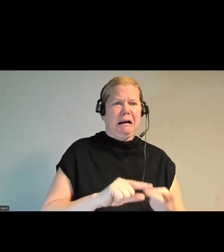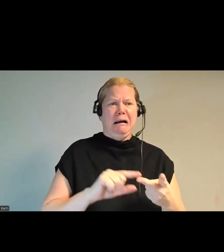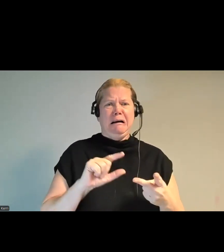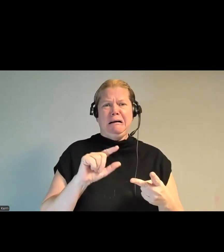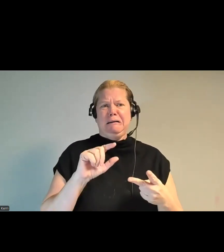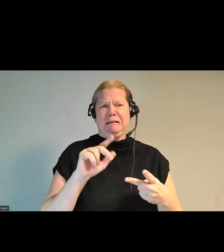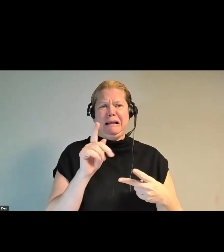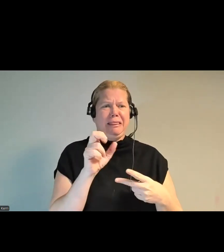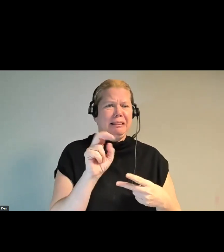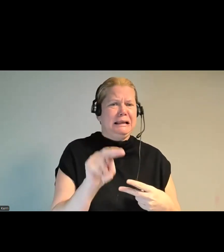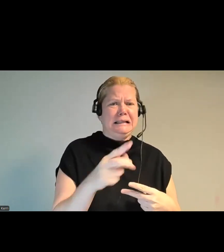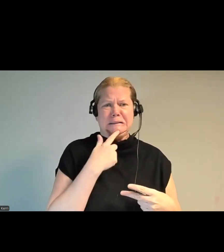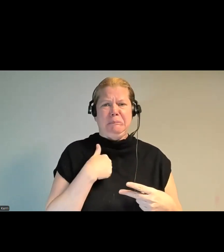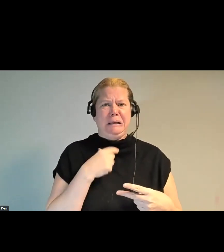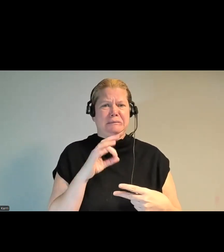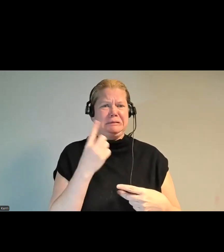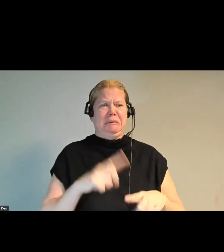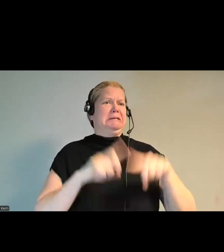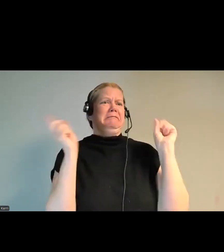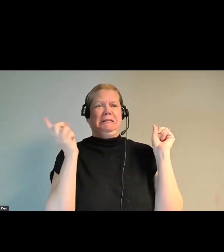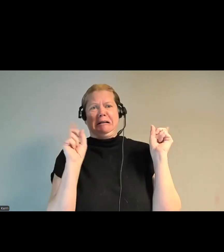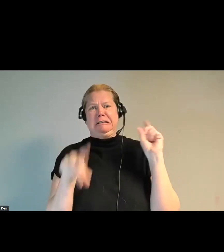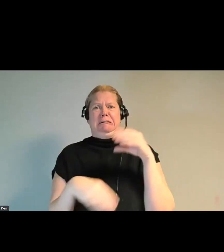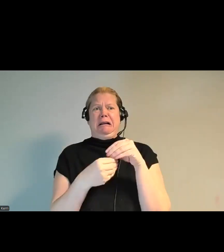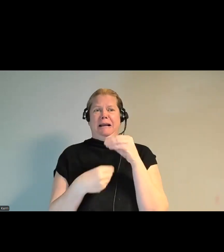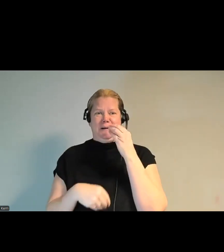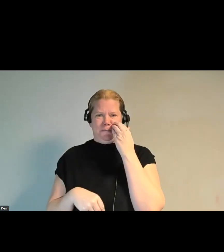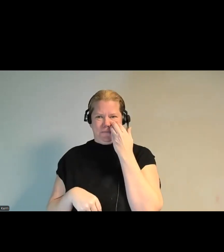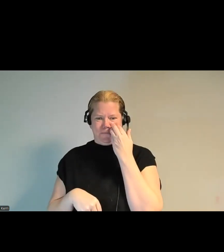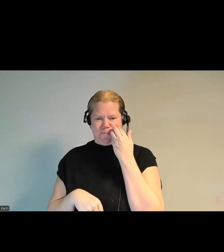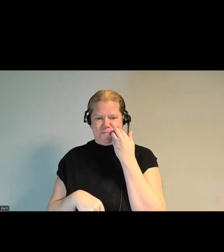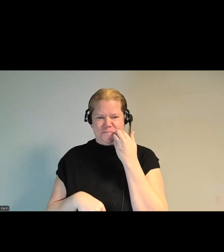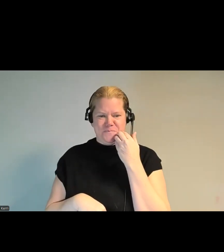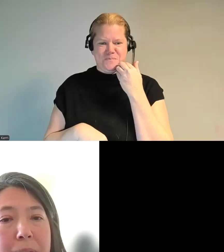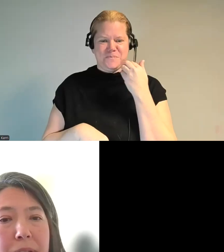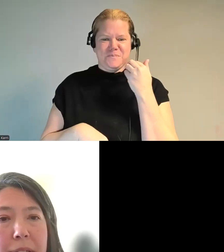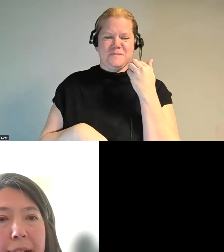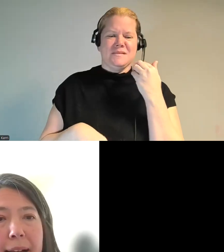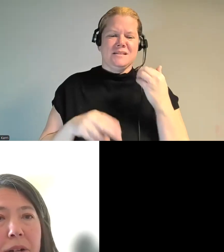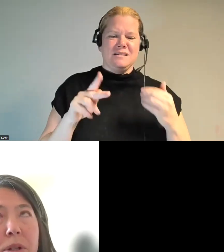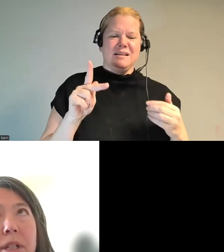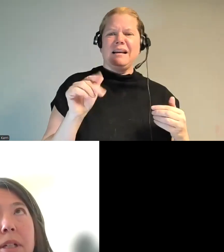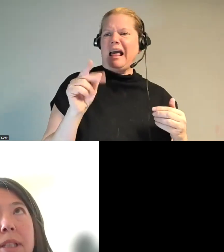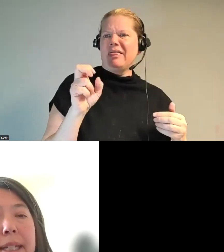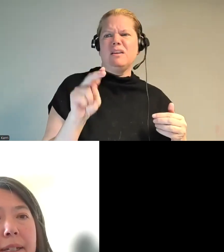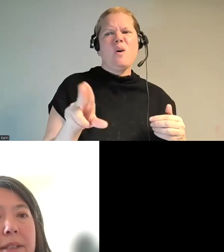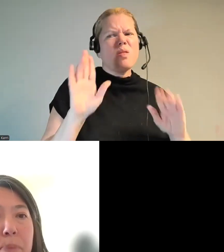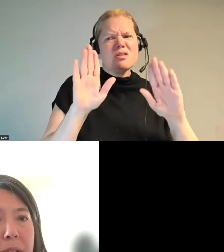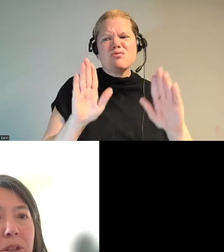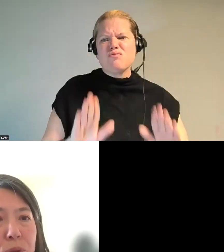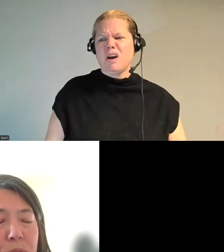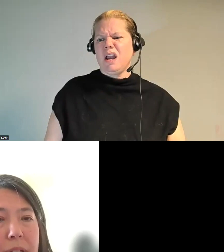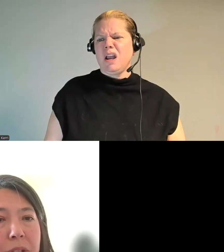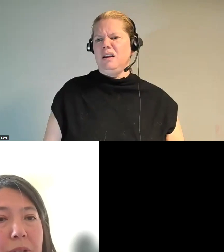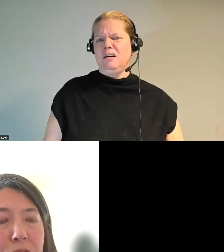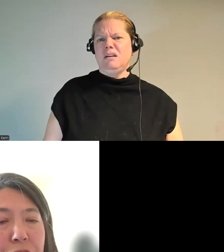to that you want me to address. Thanks. That's great, Lisa. I think it really speaks to how the data is